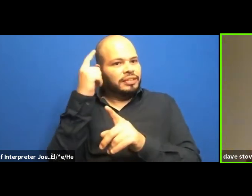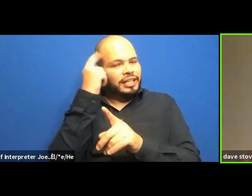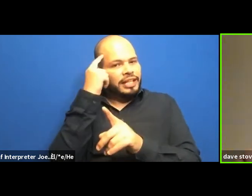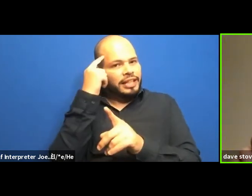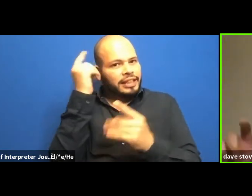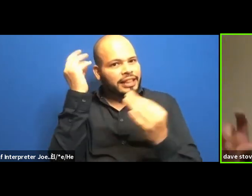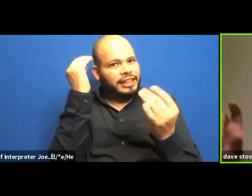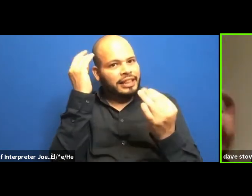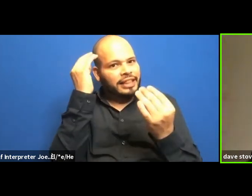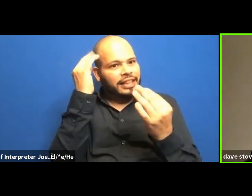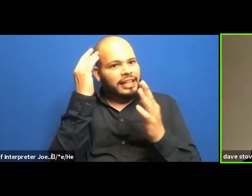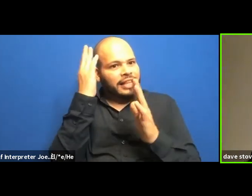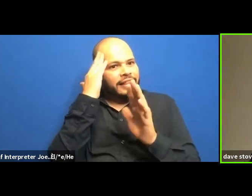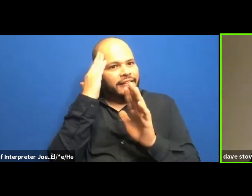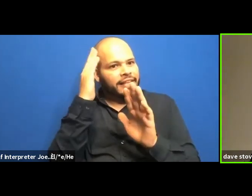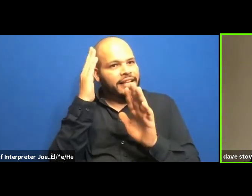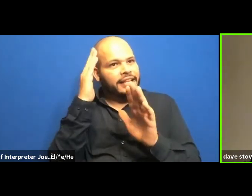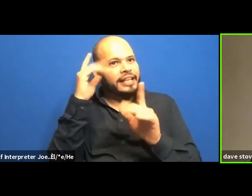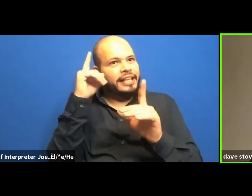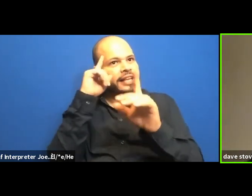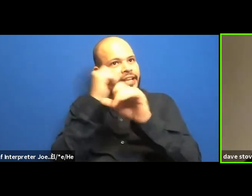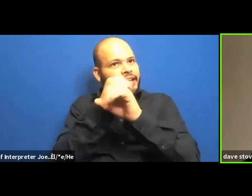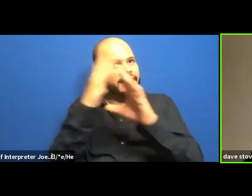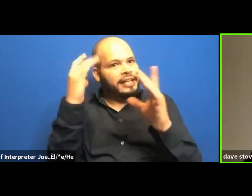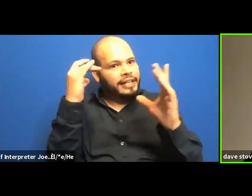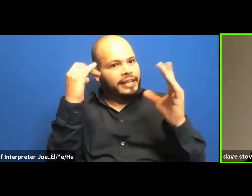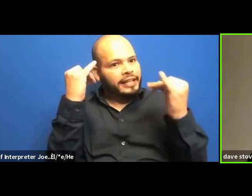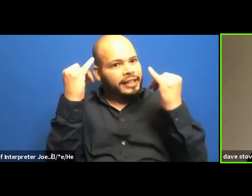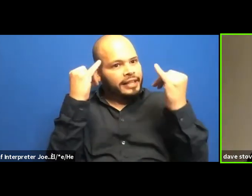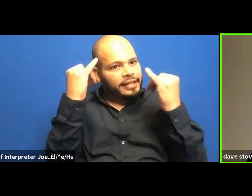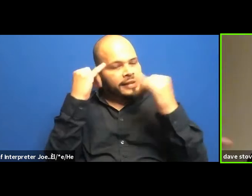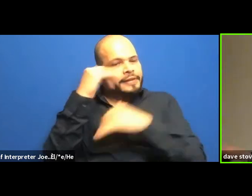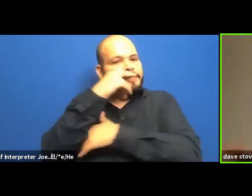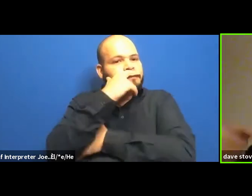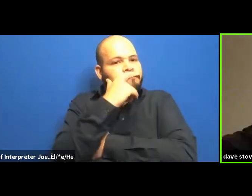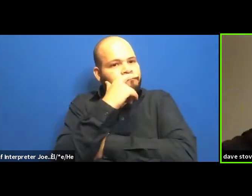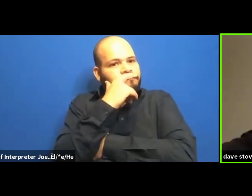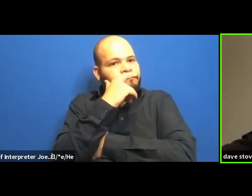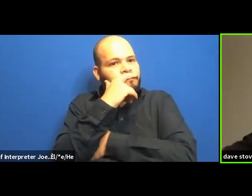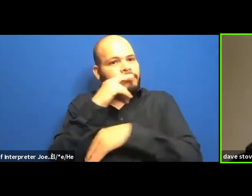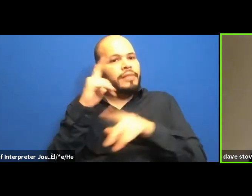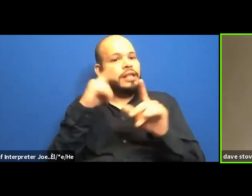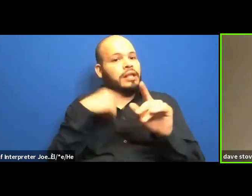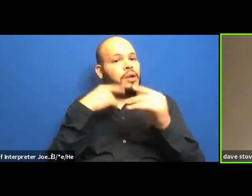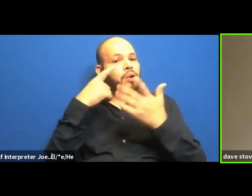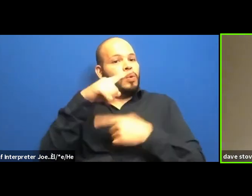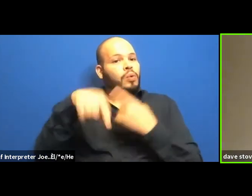who have been marginalized into the forefront and then